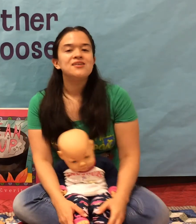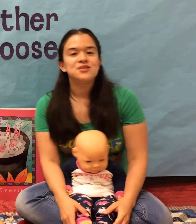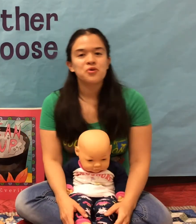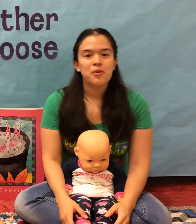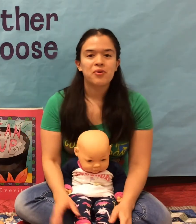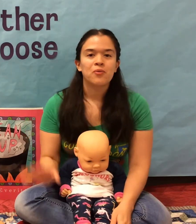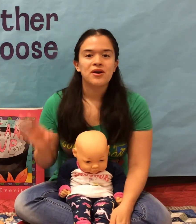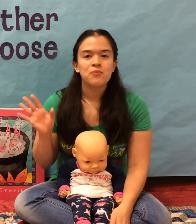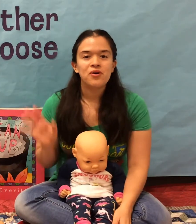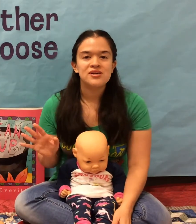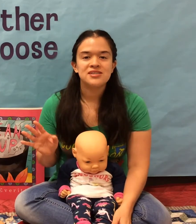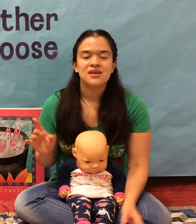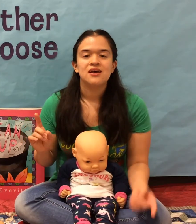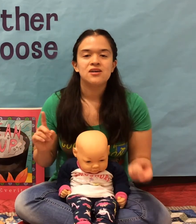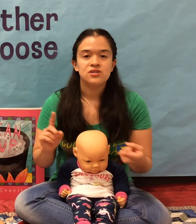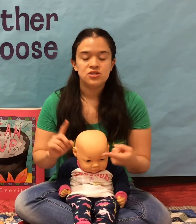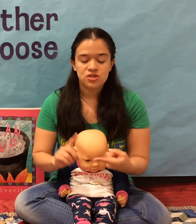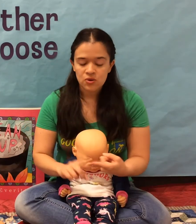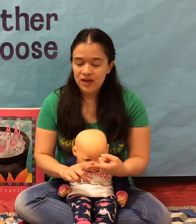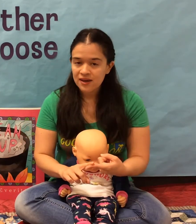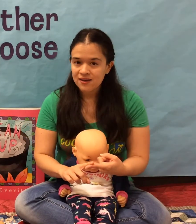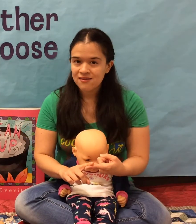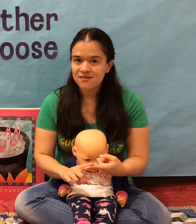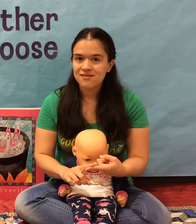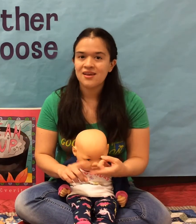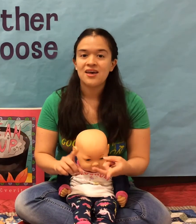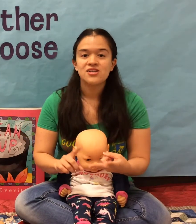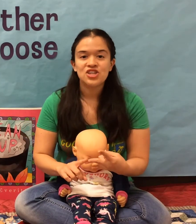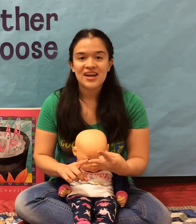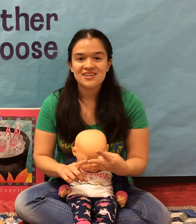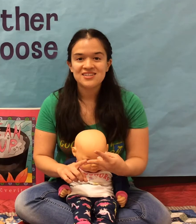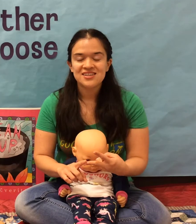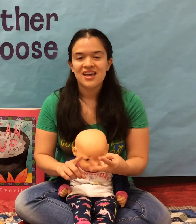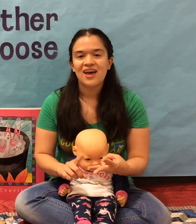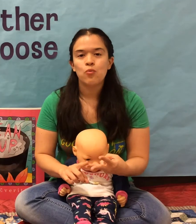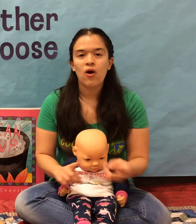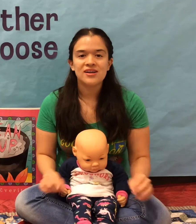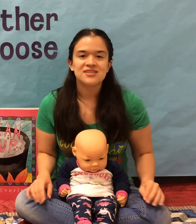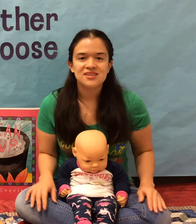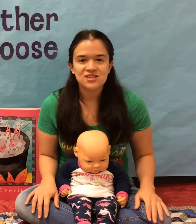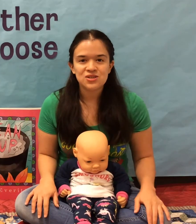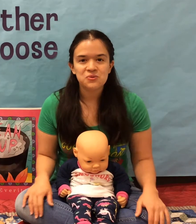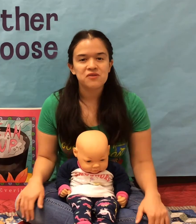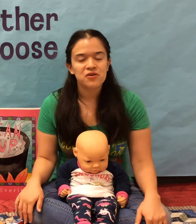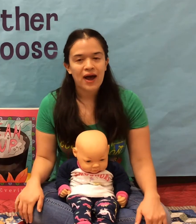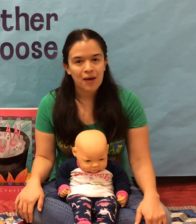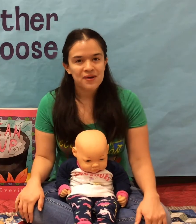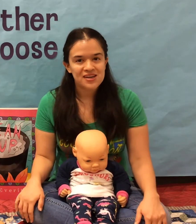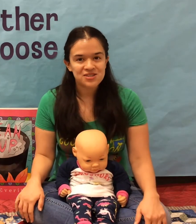so remember, we're gonna put don't like, change, and want into if you're happy and you